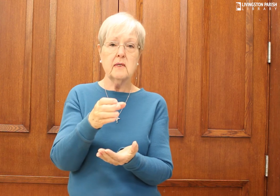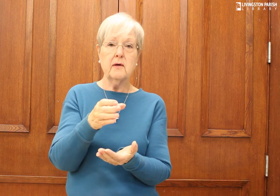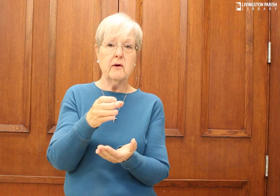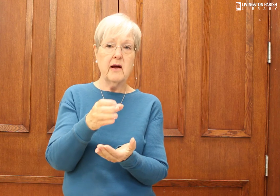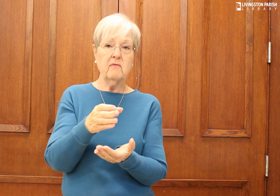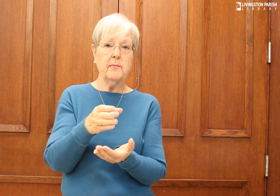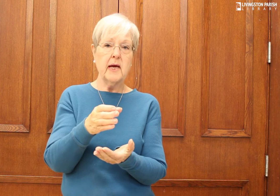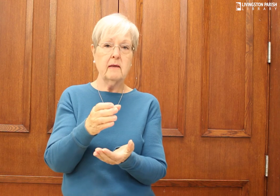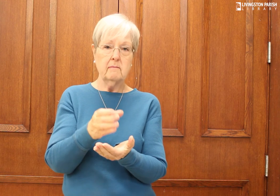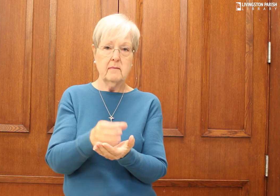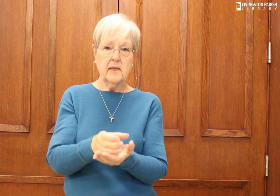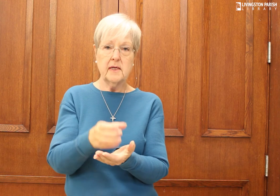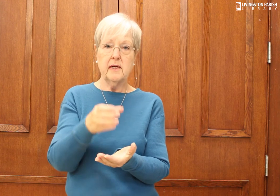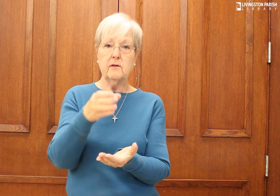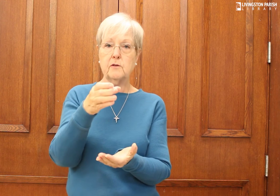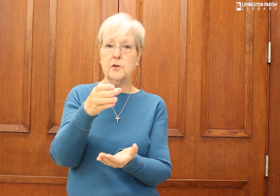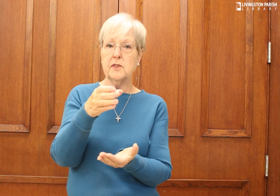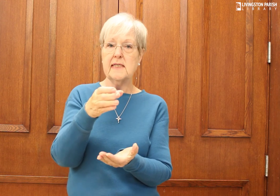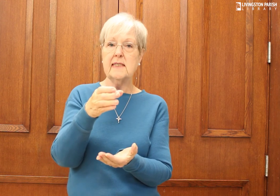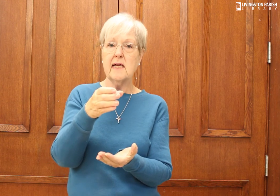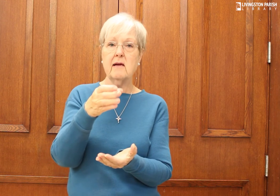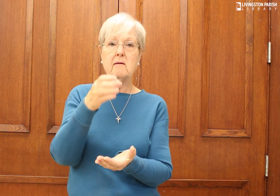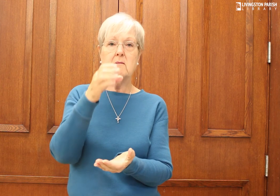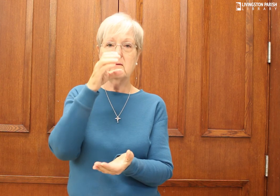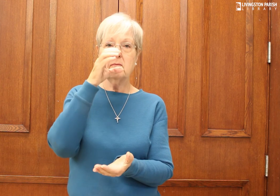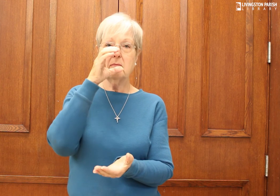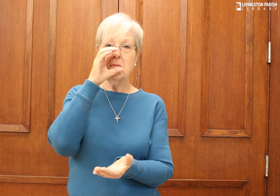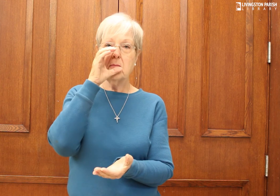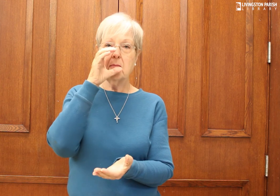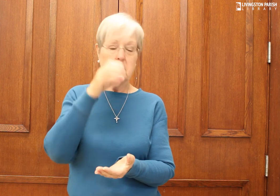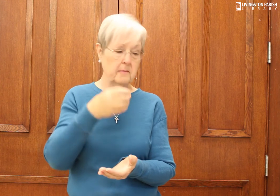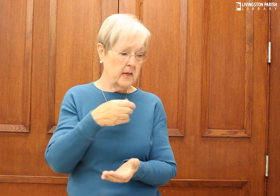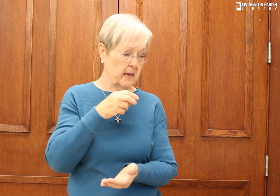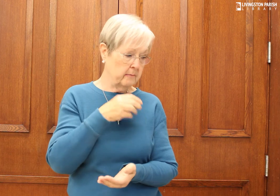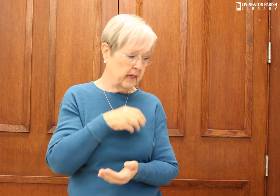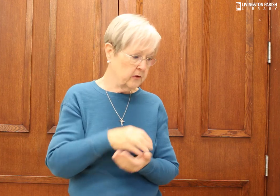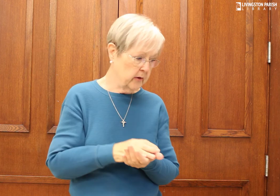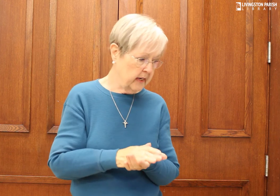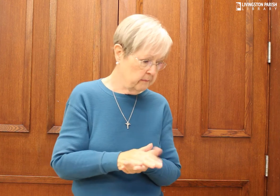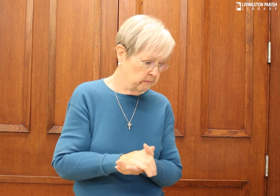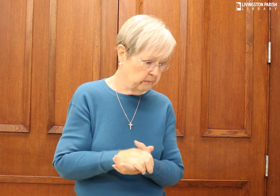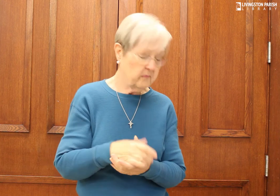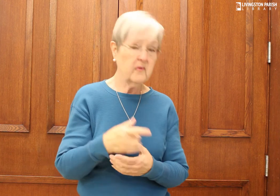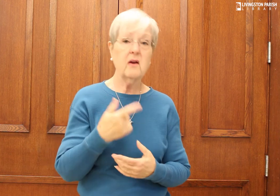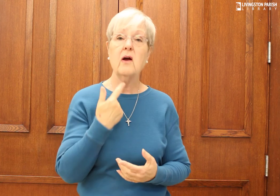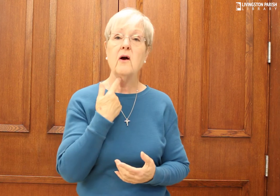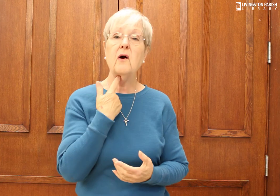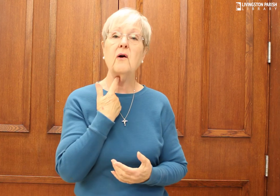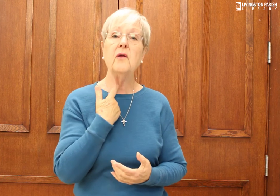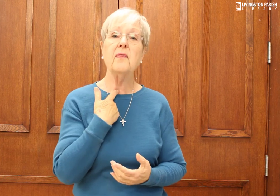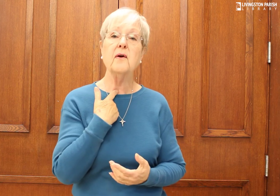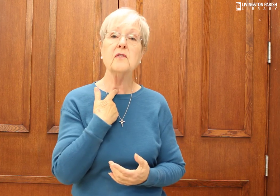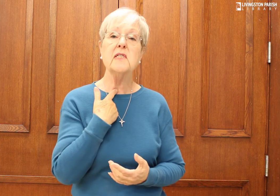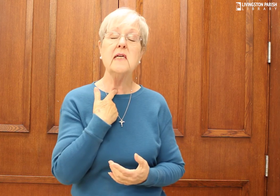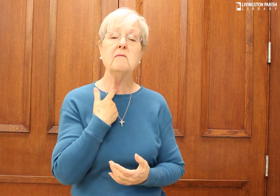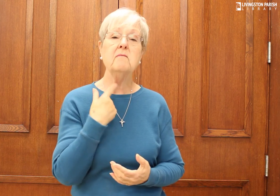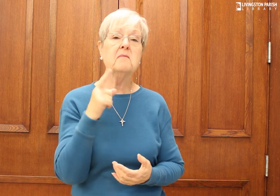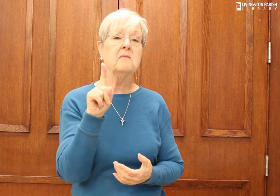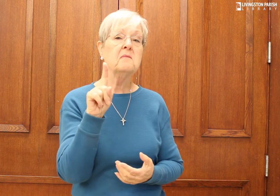know your alphabet? I tell you, use your C sign. Make a drink. Are you thirsty?